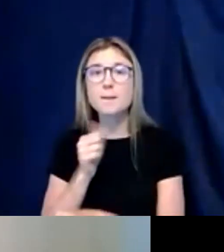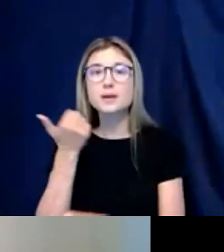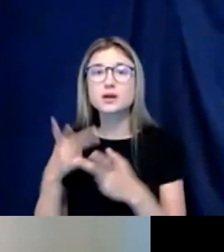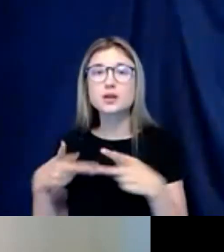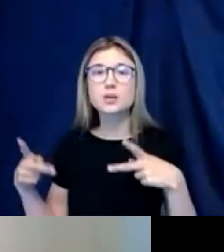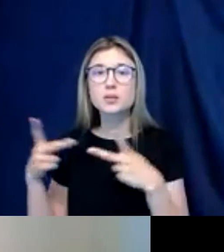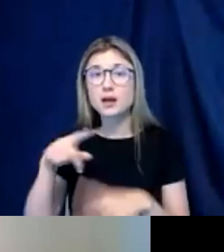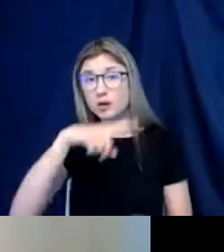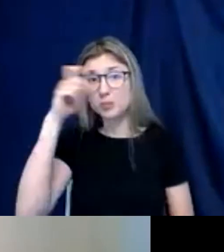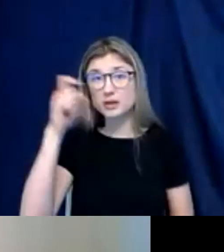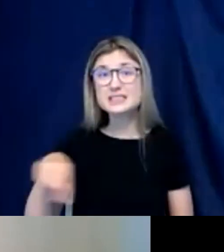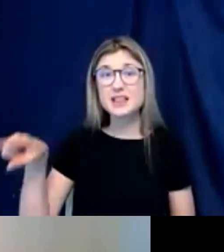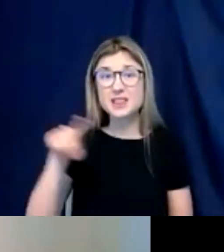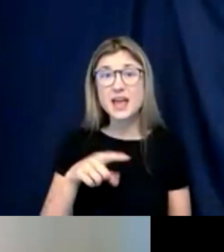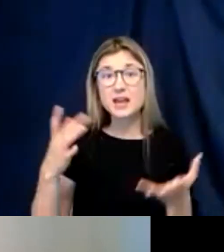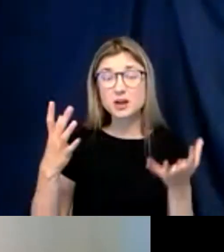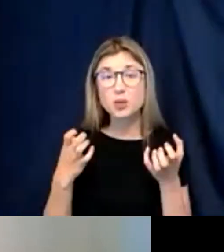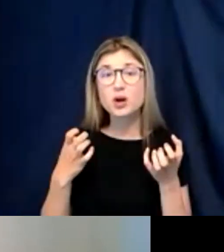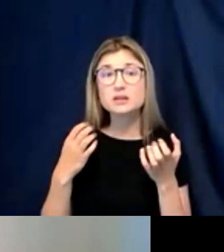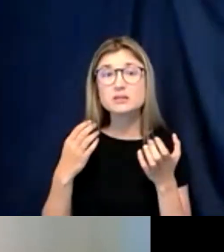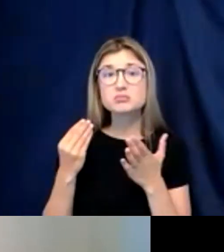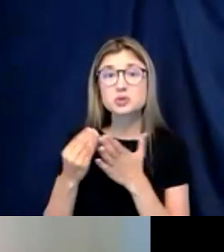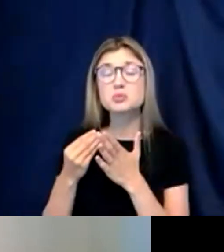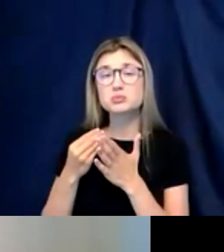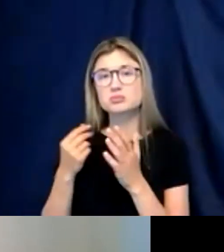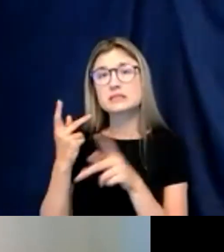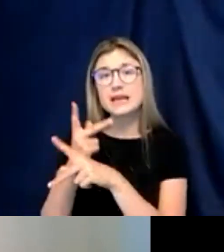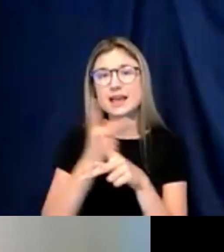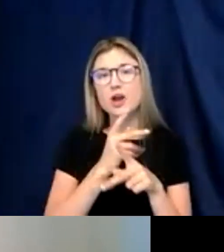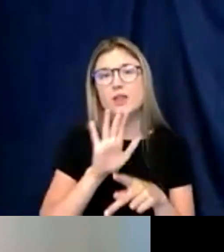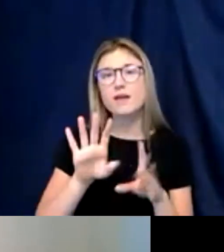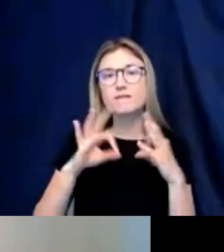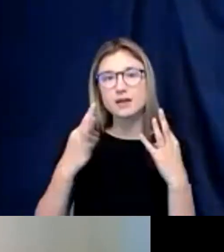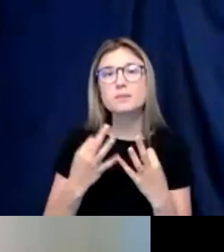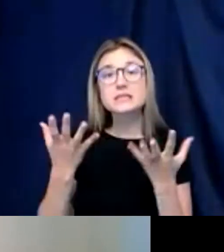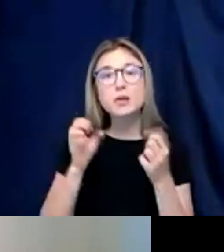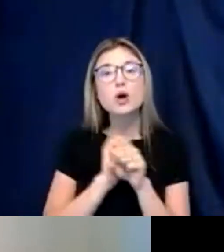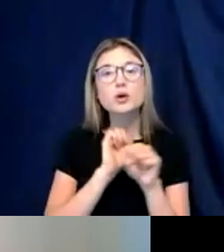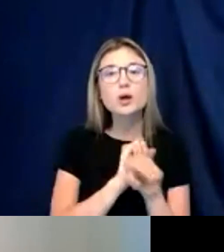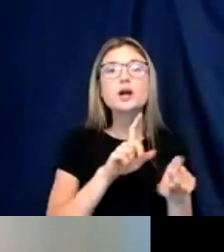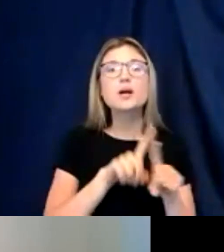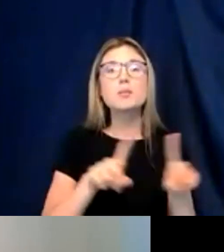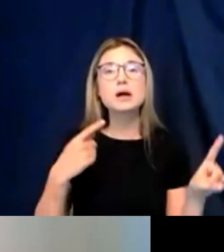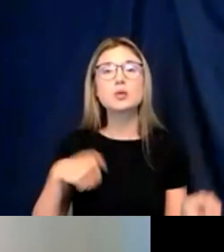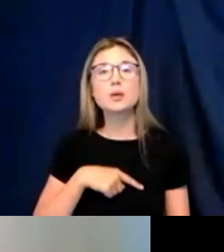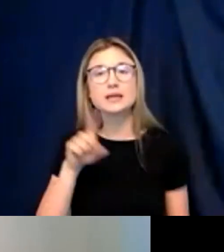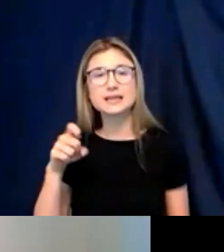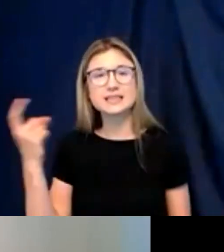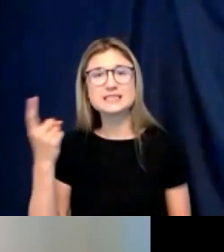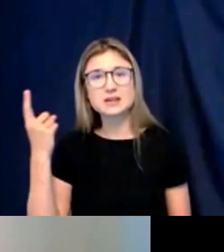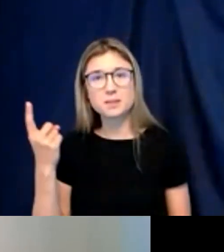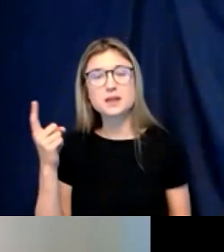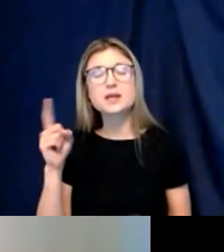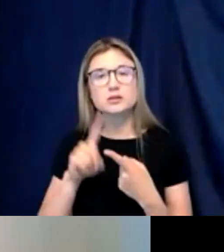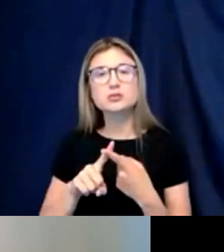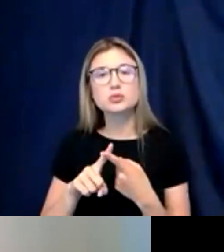to provide for their families as well. But we need to try to have something in line to whereas they can be held accountable.